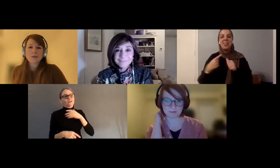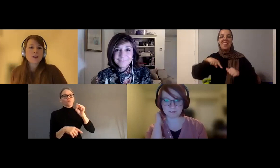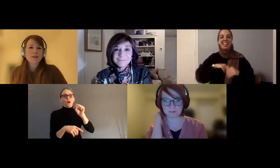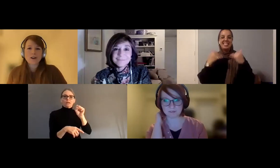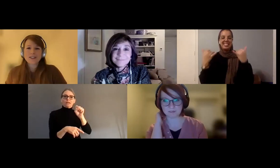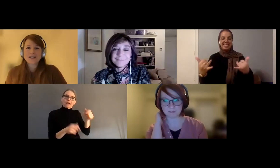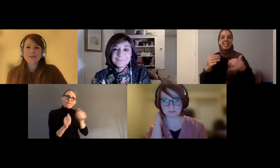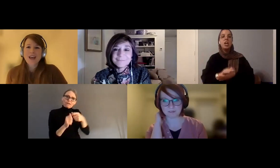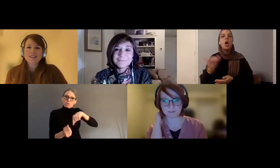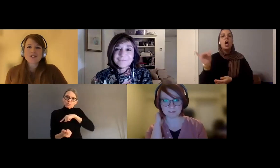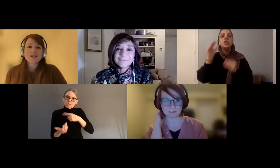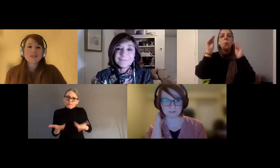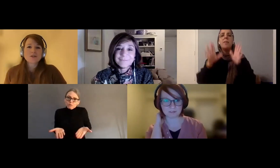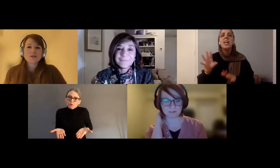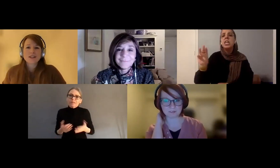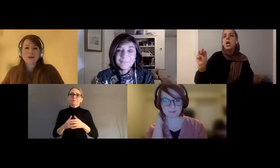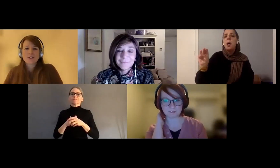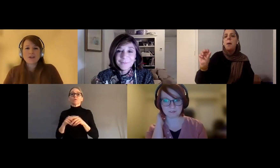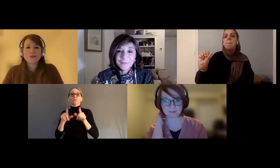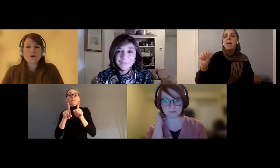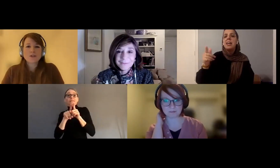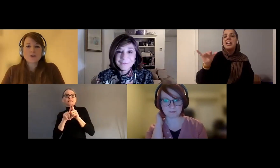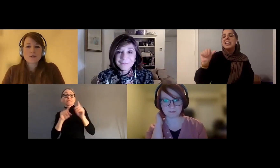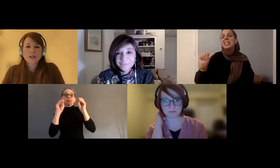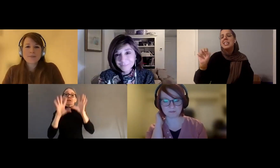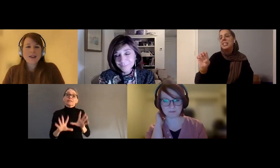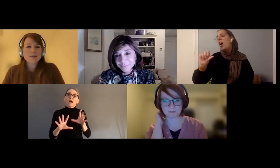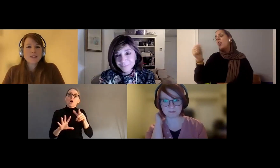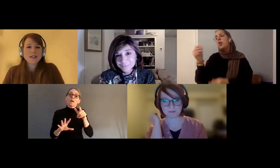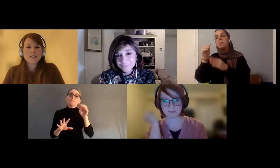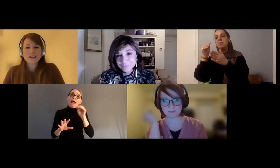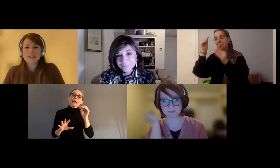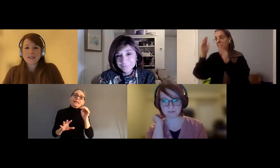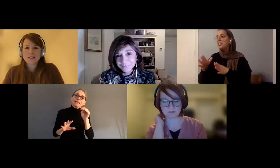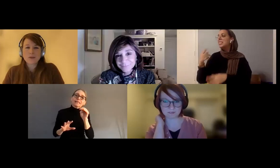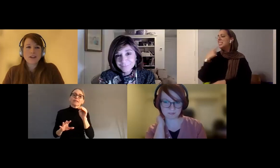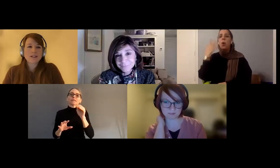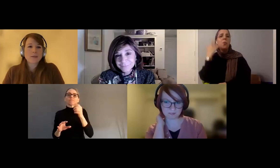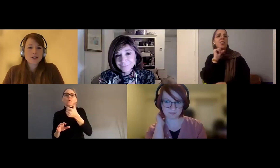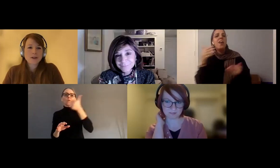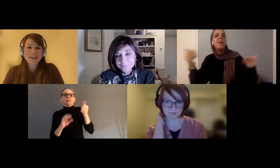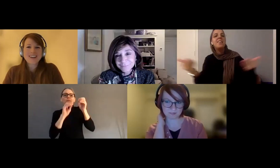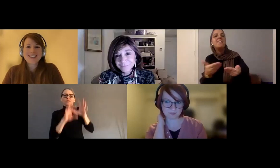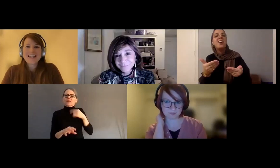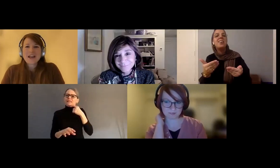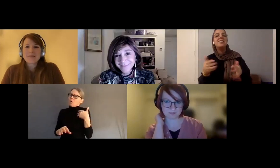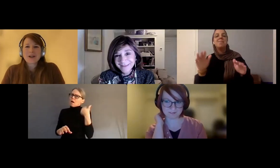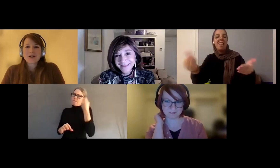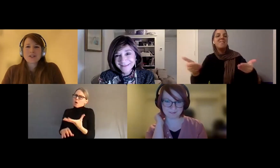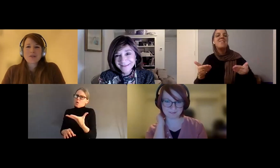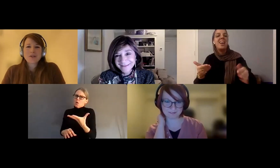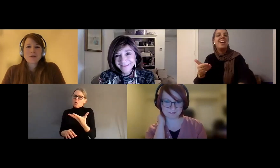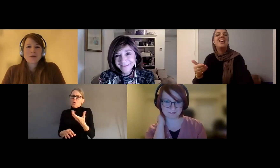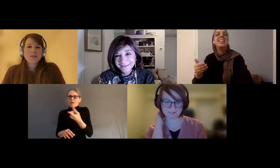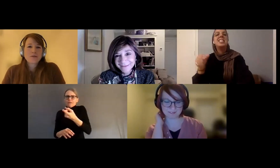who's somewhere in the audience, suggested to invite Sherry Turkle to Total Screen, I immediately said yes with an exclamation mark.